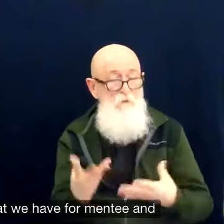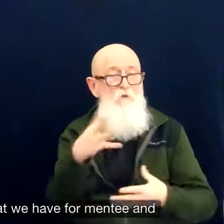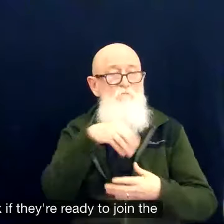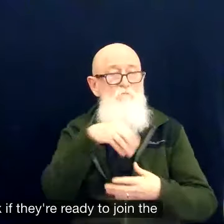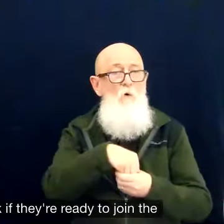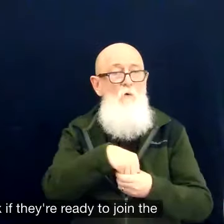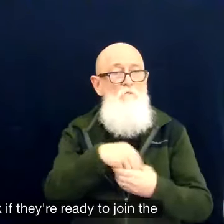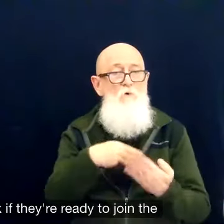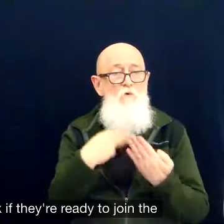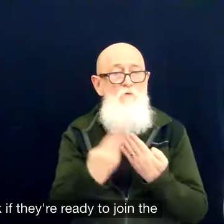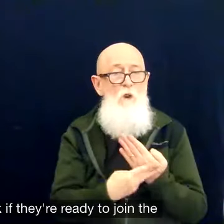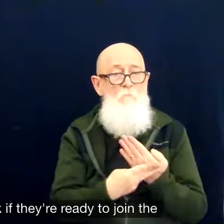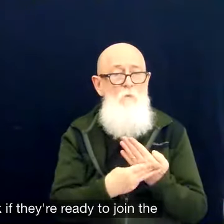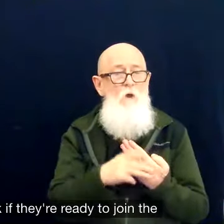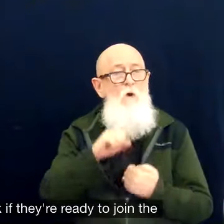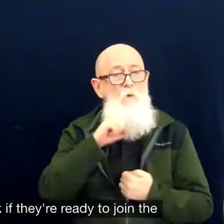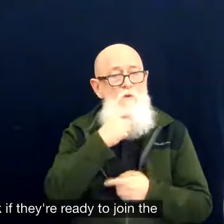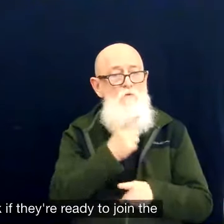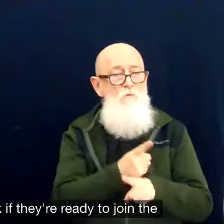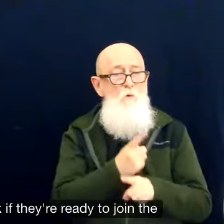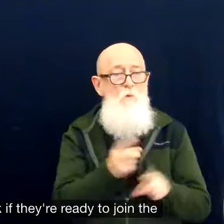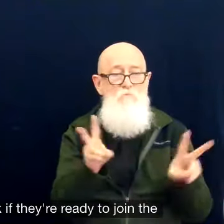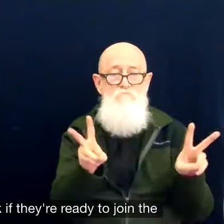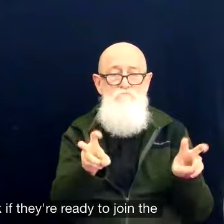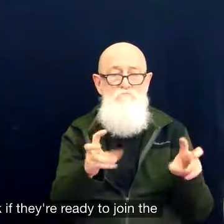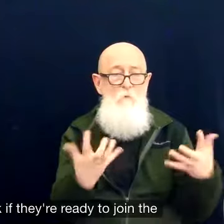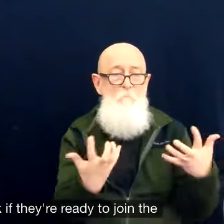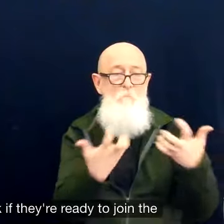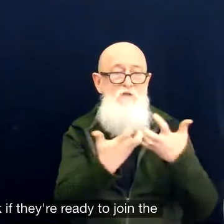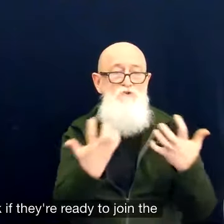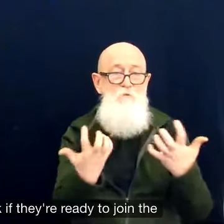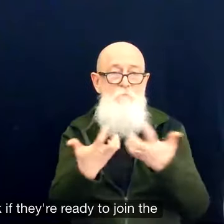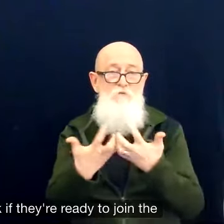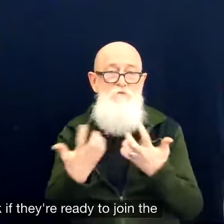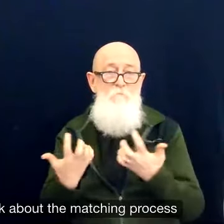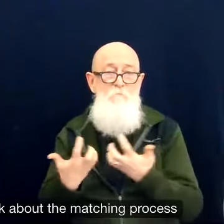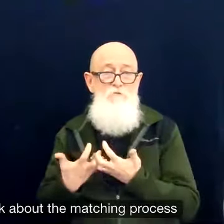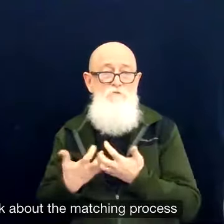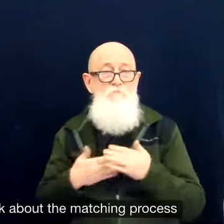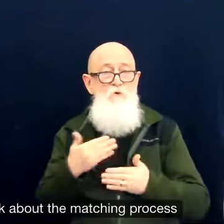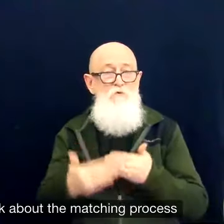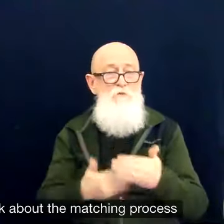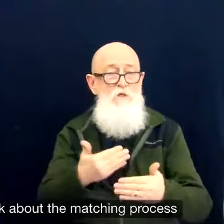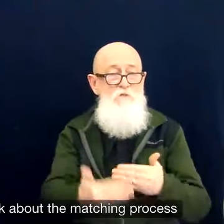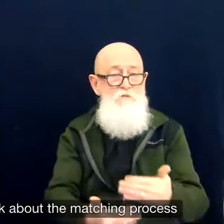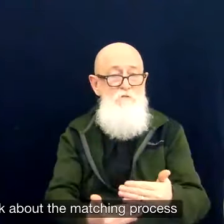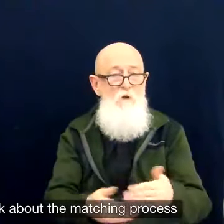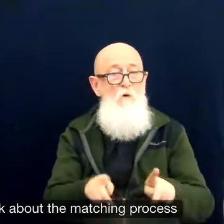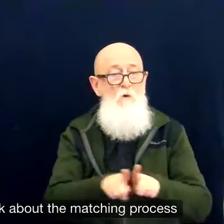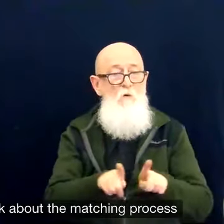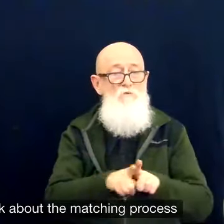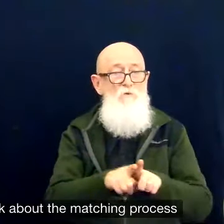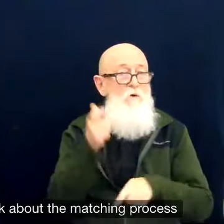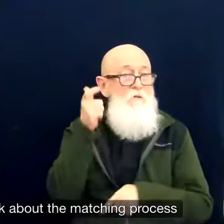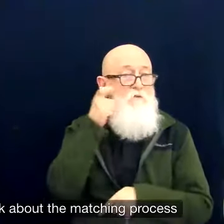We'll talk about the matching process, and David will be talking about how we will be evaluating